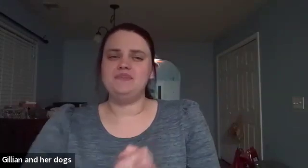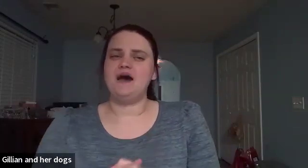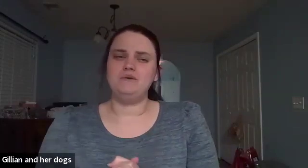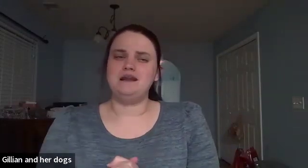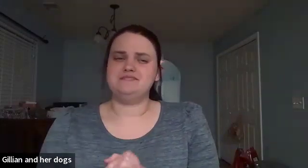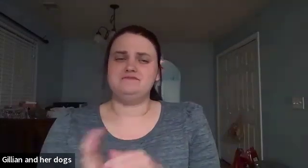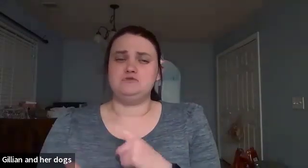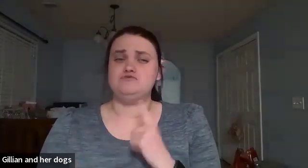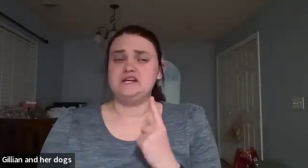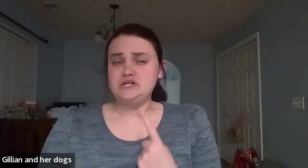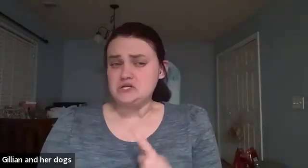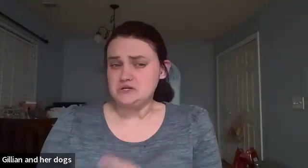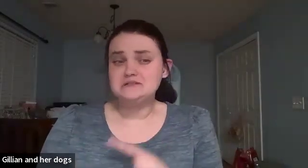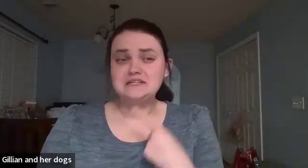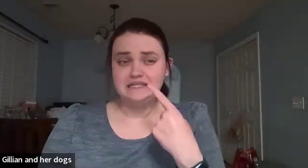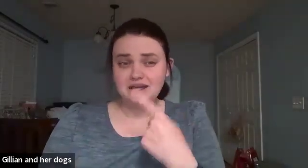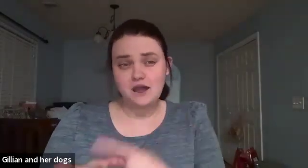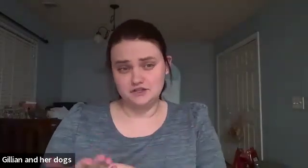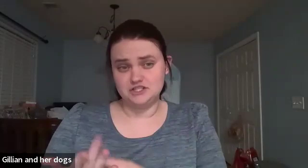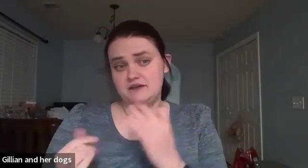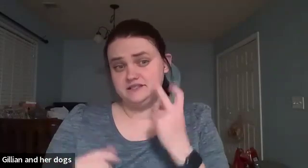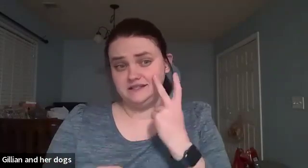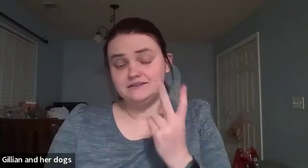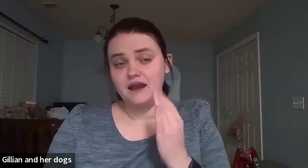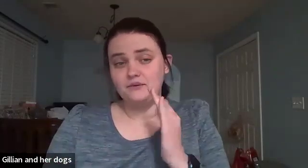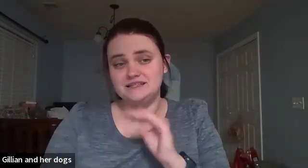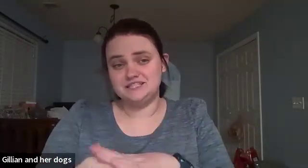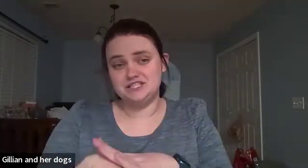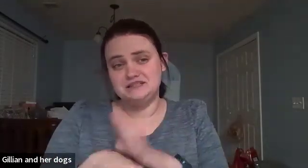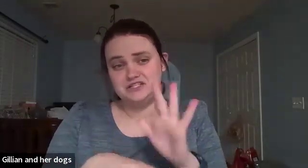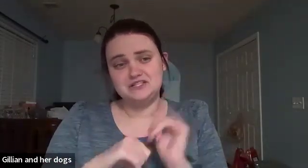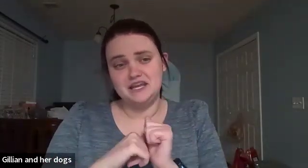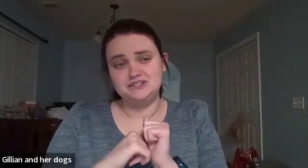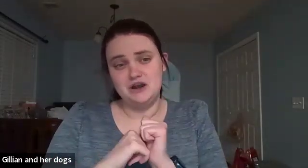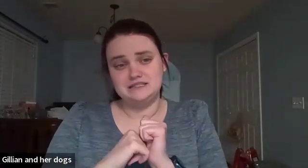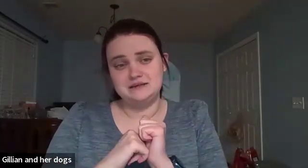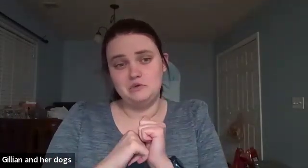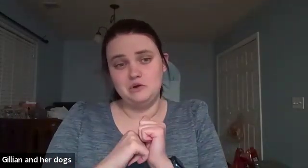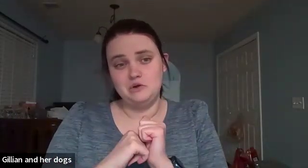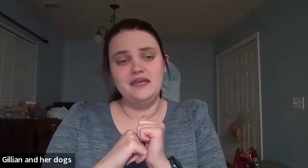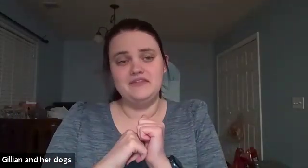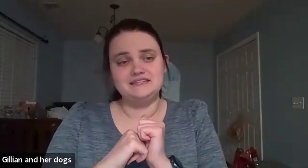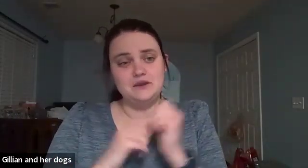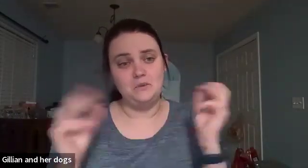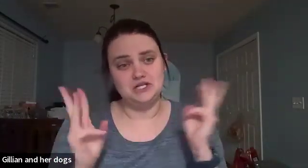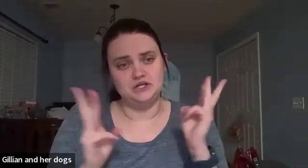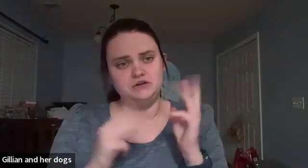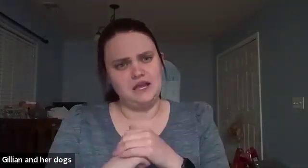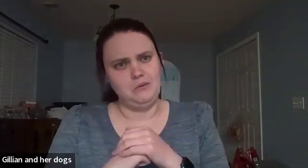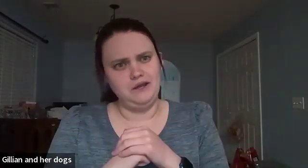But that one I've seen very rarely. I just have seen. I always like to just say, just in case you talk to someone and they say winter and you're like, what